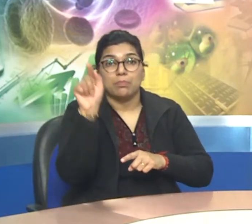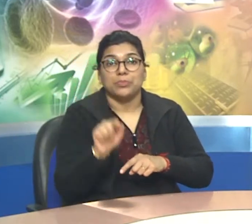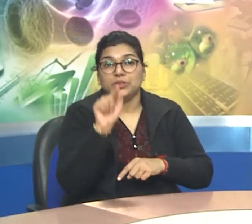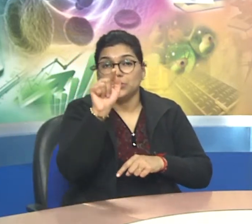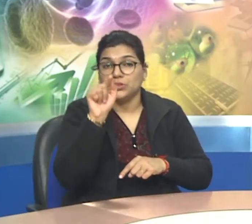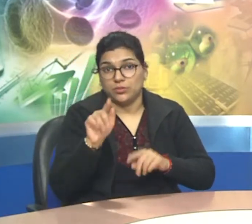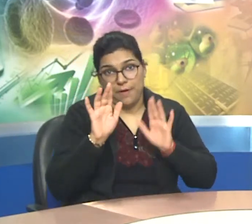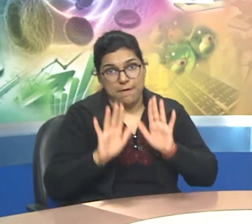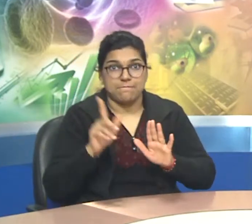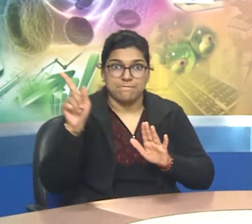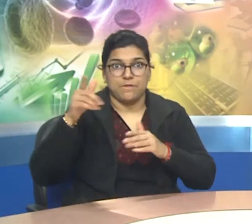a place, Britain,